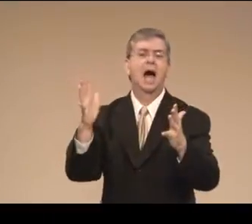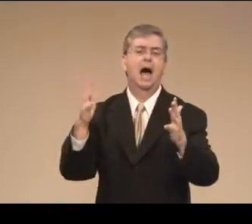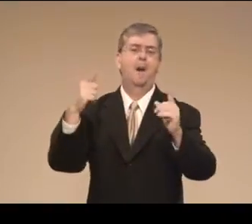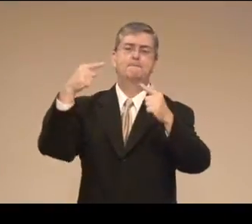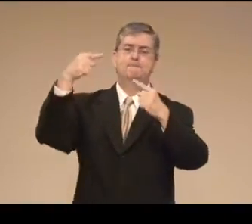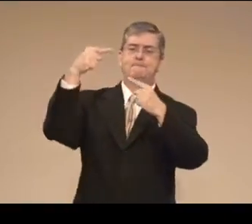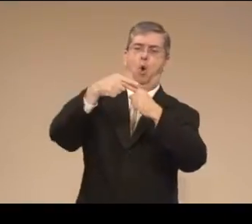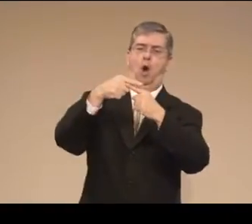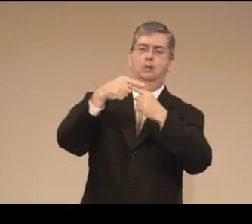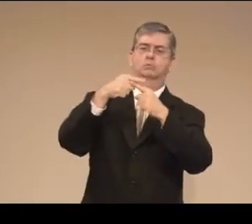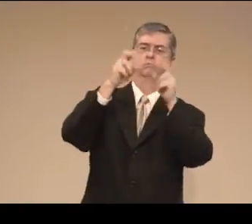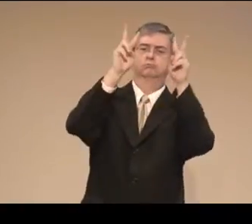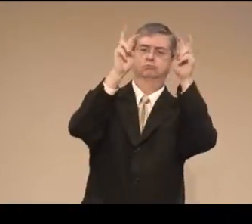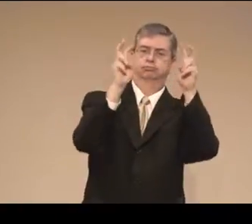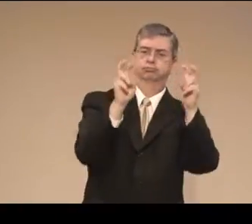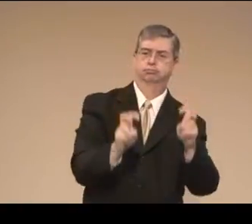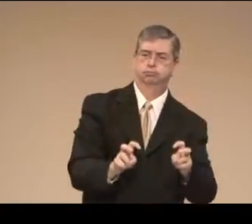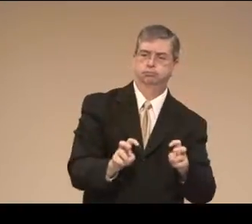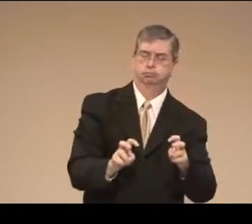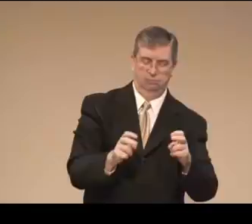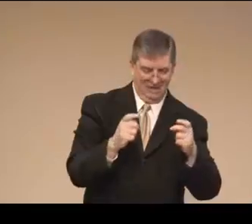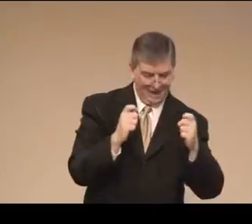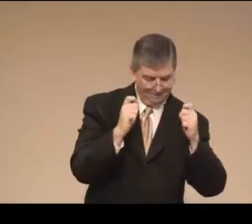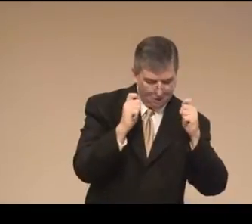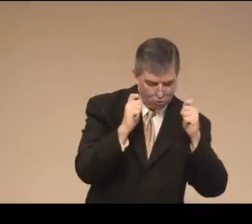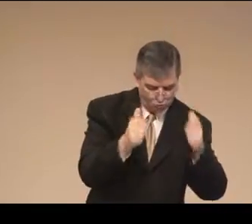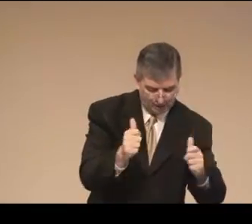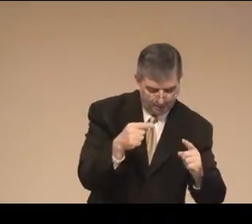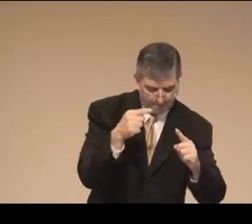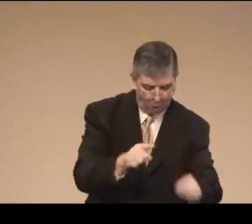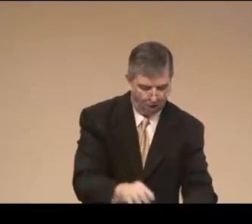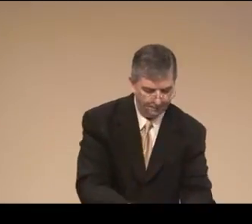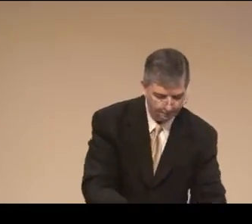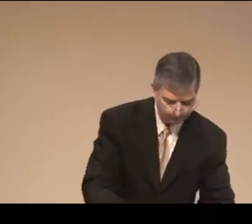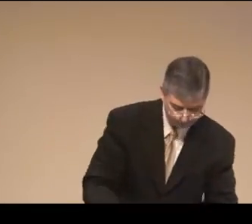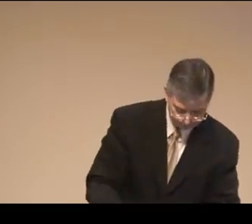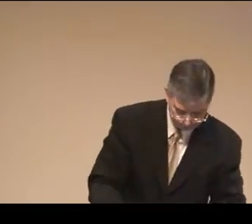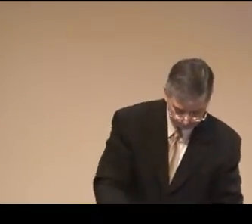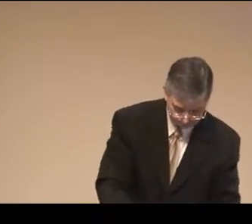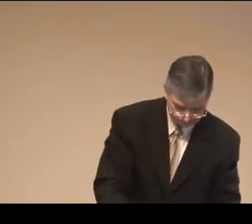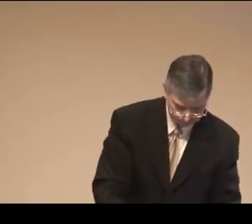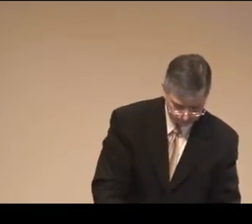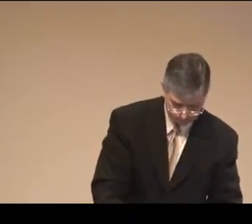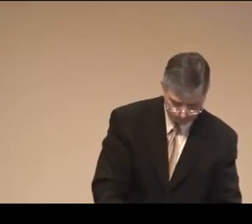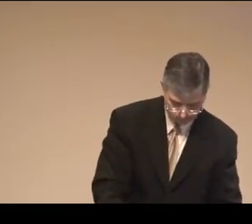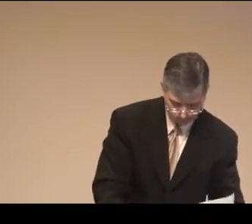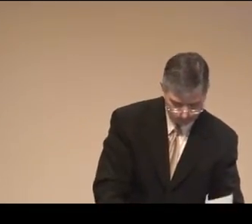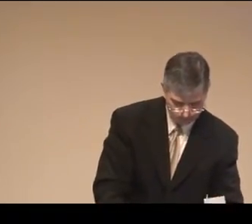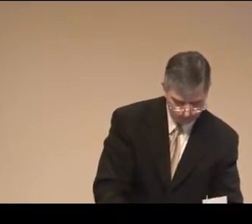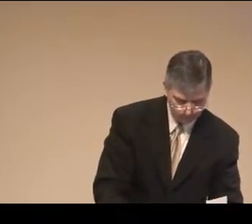part 5. And there's so many different points that I want to talk about right now